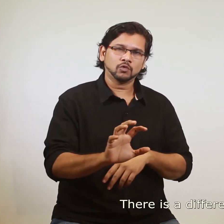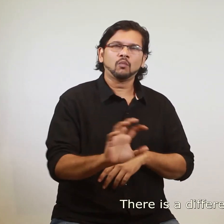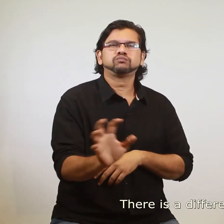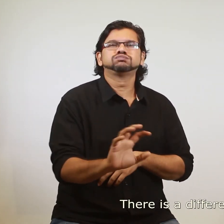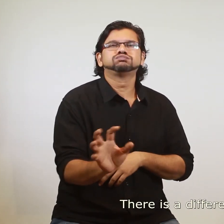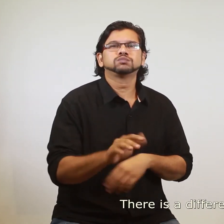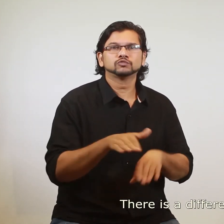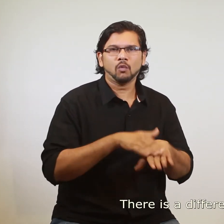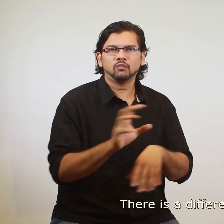There is a difference.